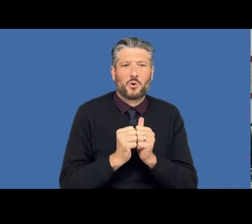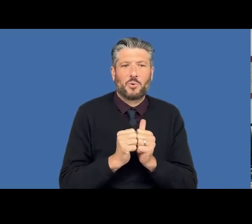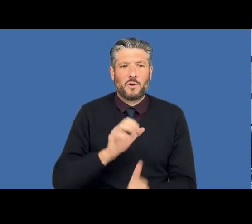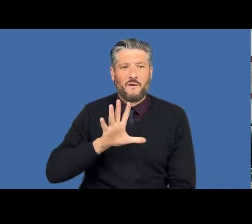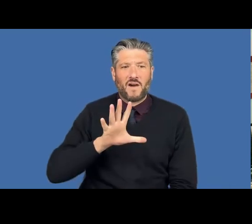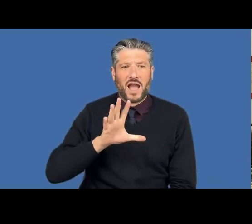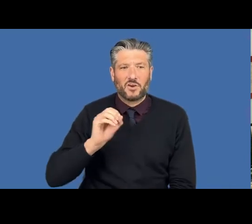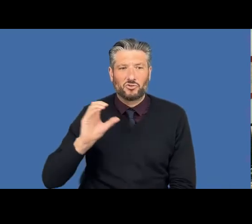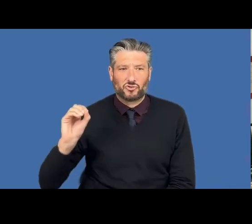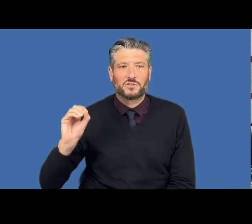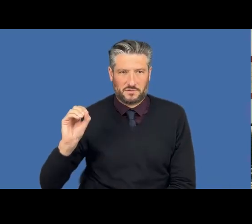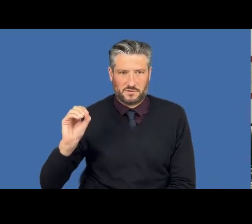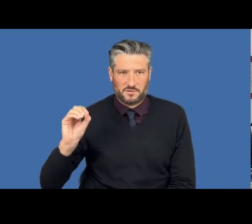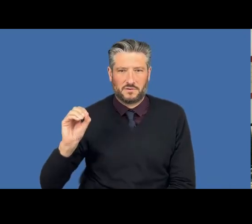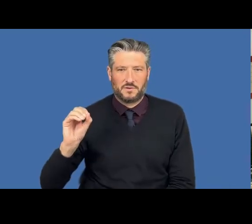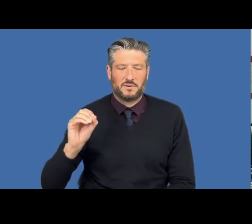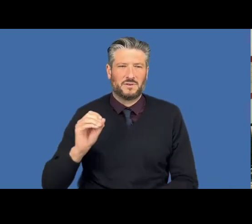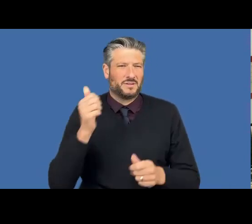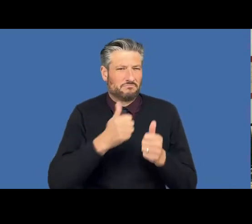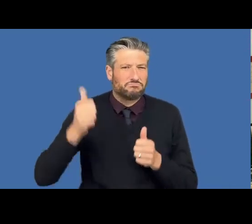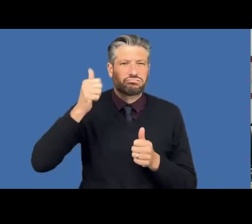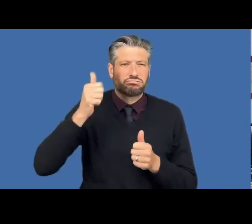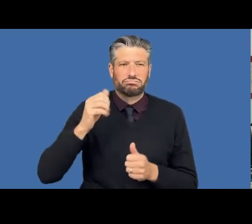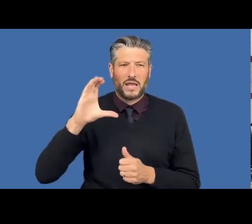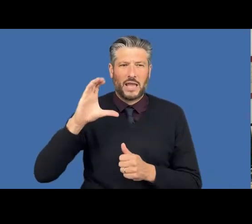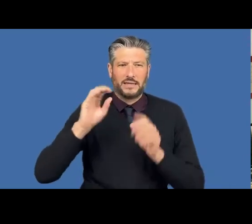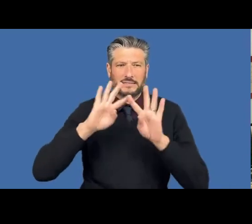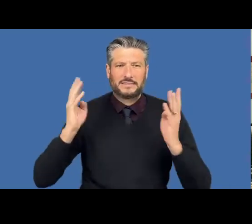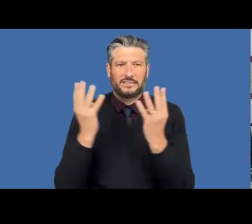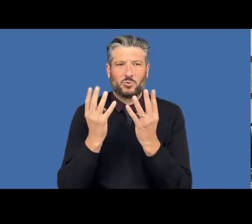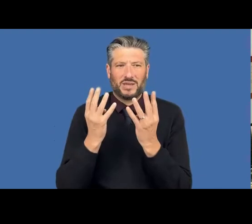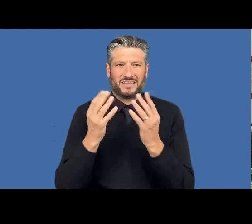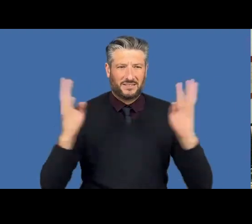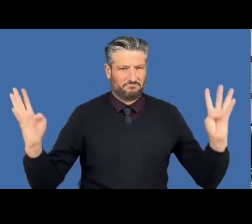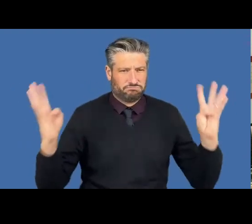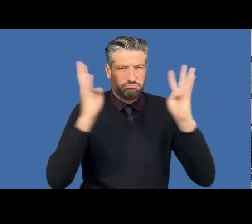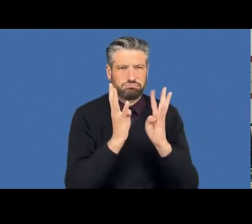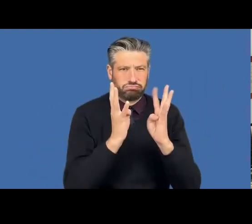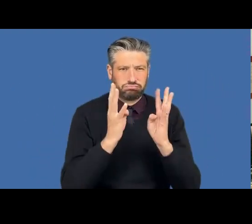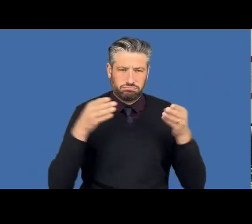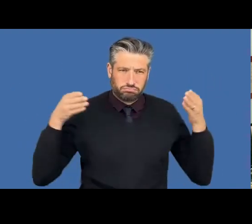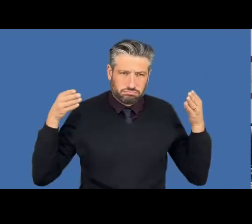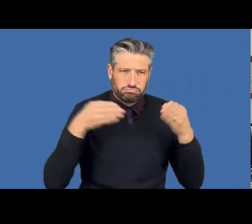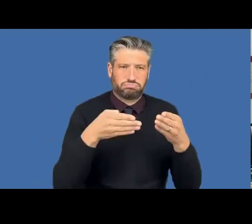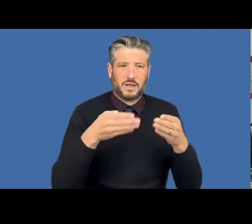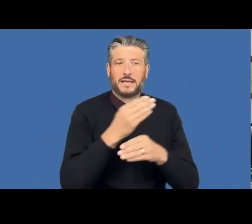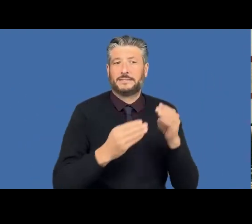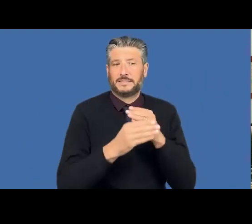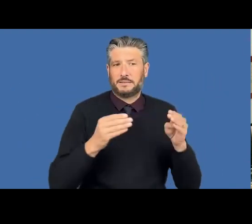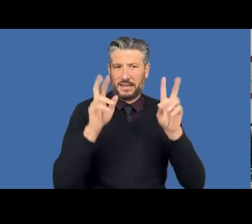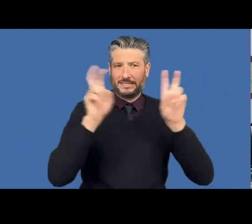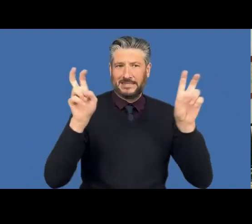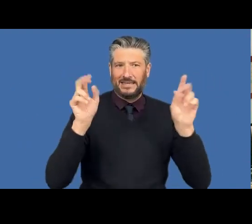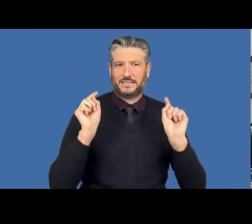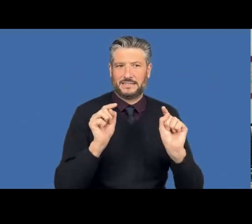the globe have made a personal commitment to put disability on the board agenda. That really helps, right? That opens doors